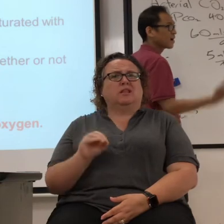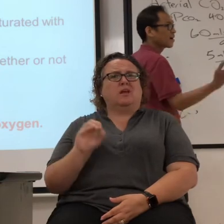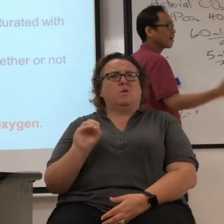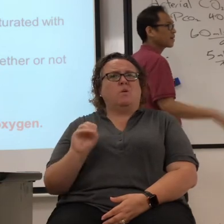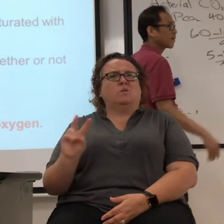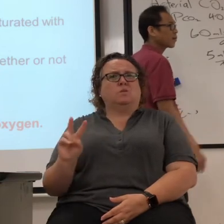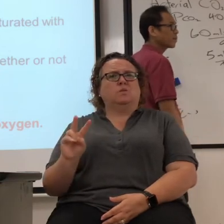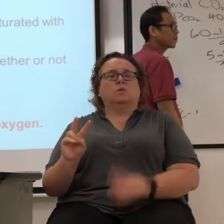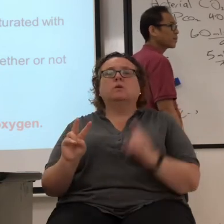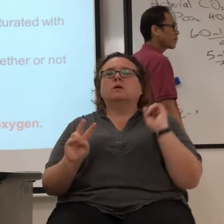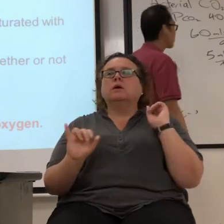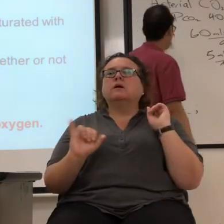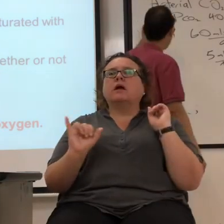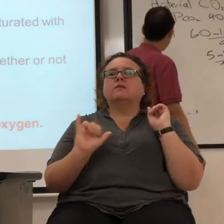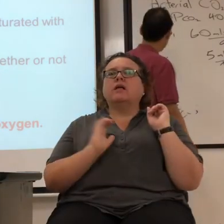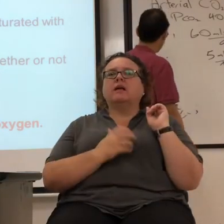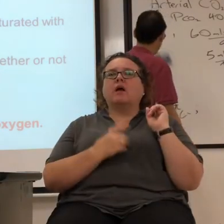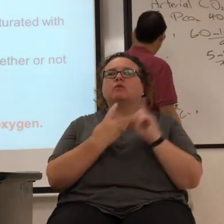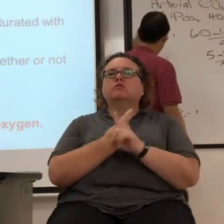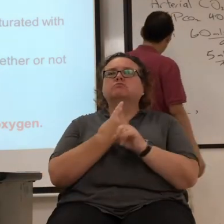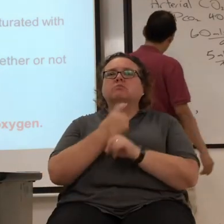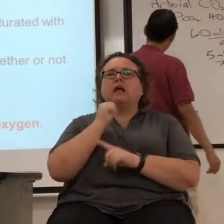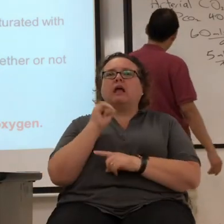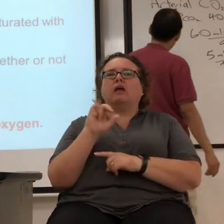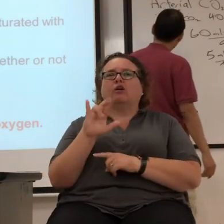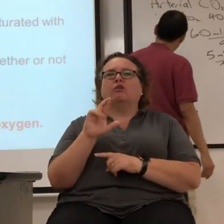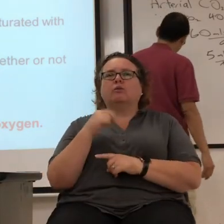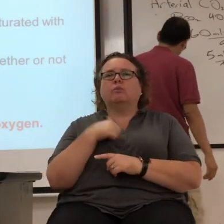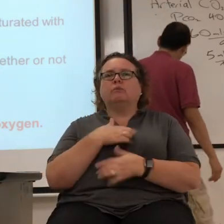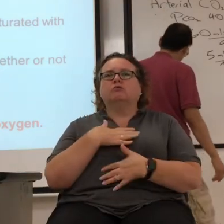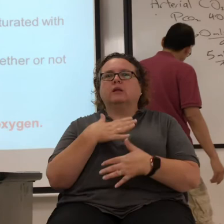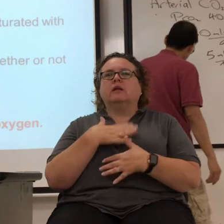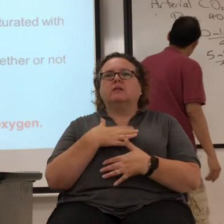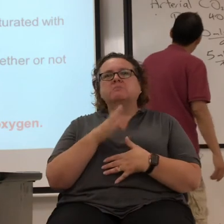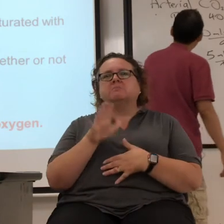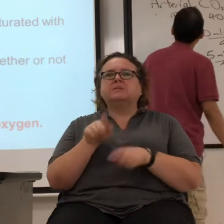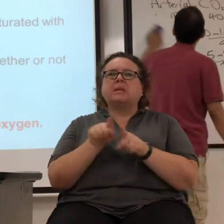I think it's just 21% of 2. Okay, kind of like the Aero Greek. Okay, so they keep about the same.